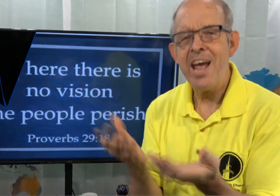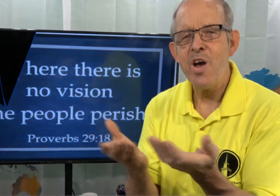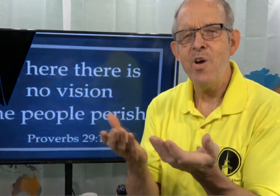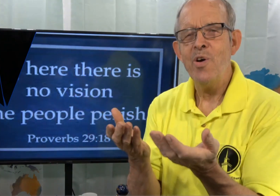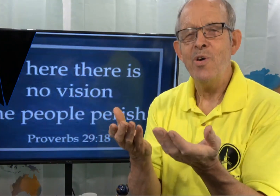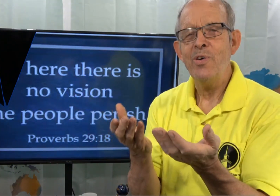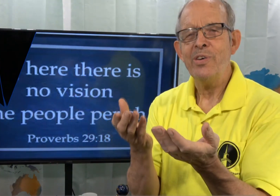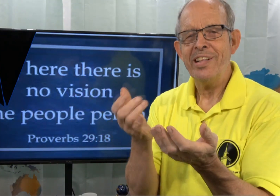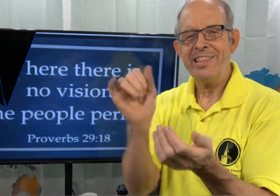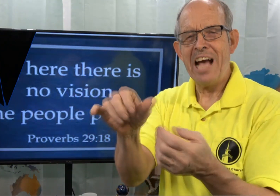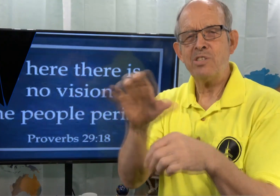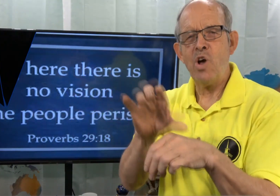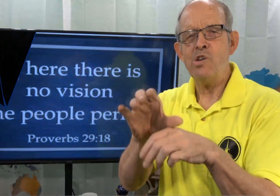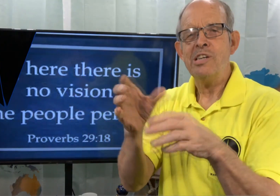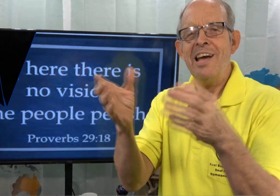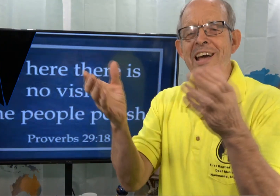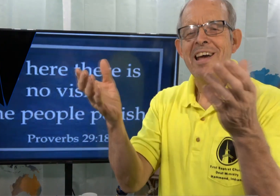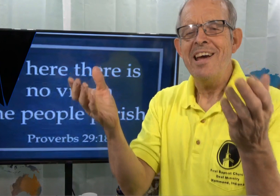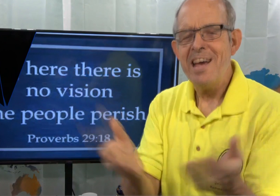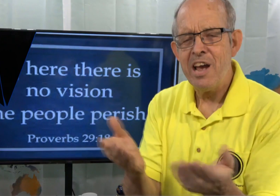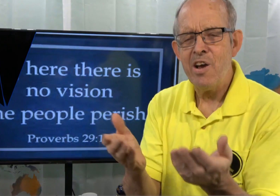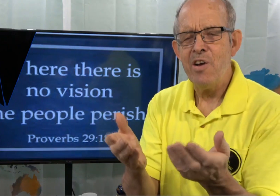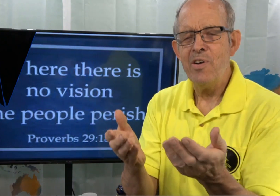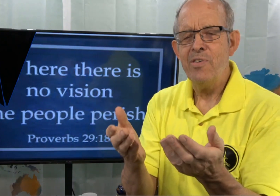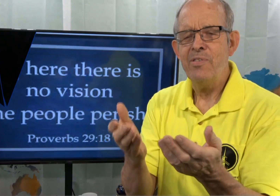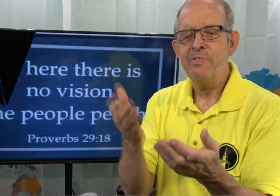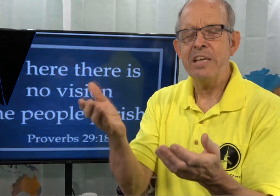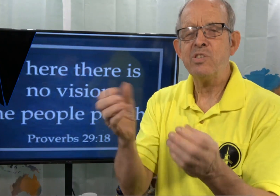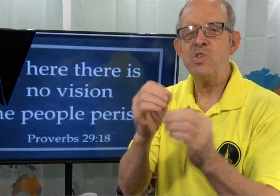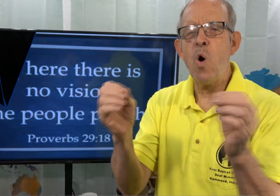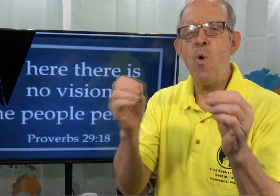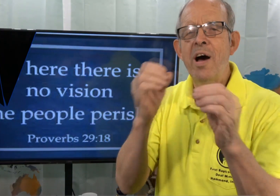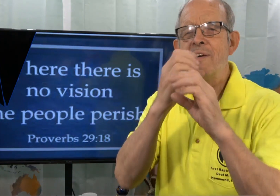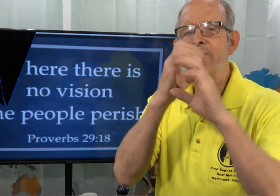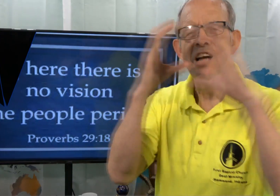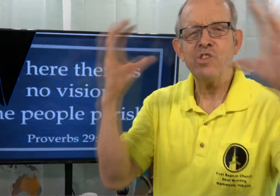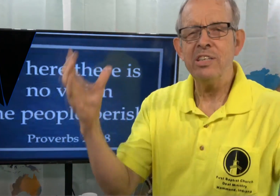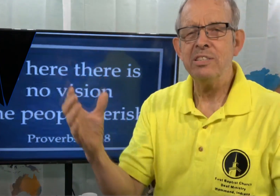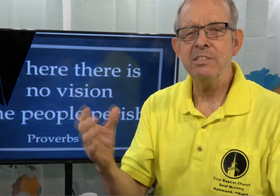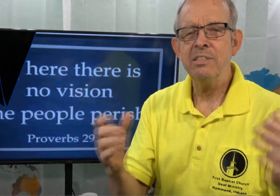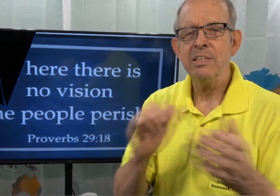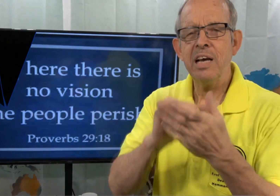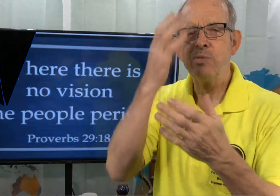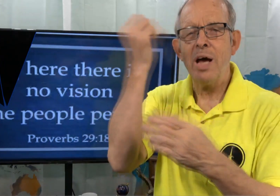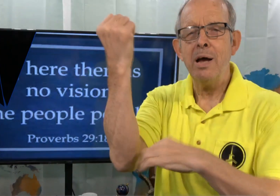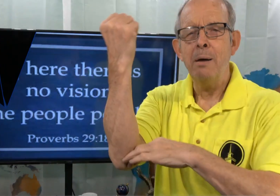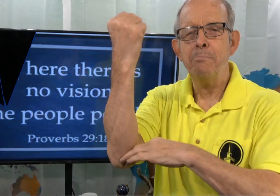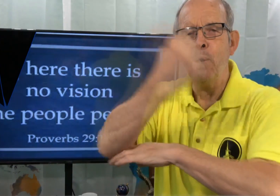Here, that's a here. There's no vision. That's right.